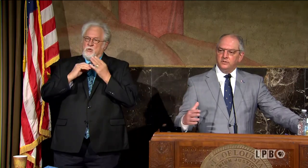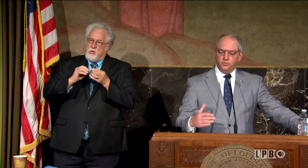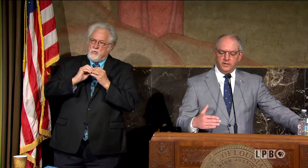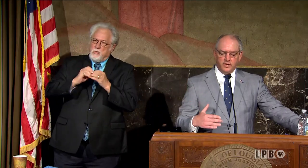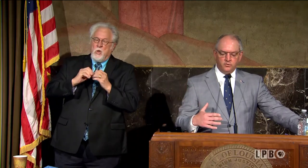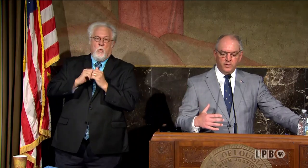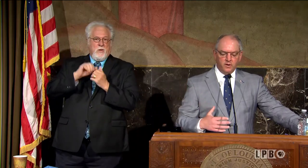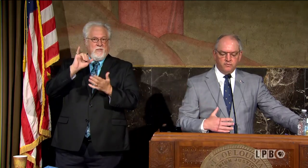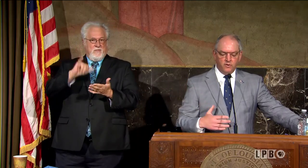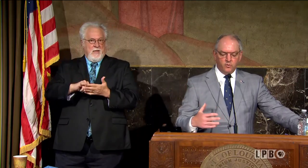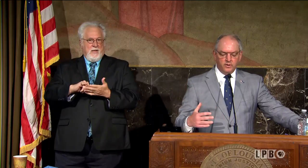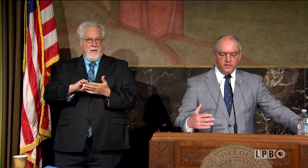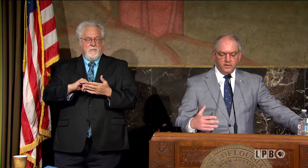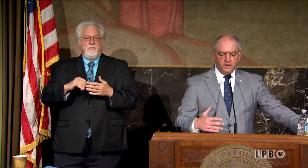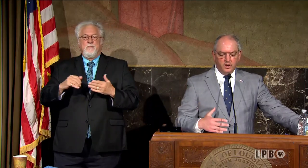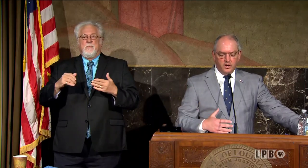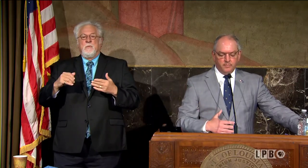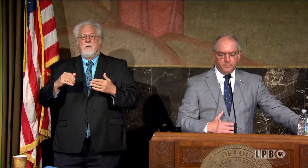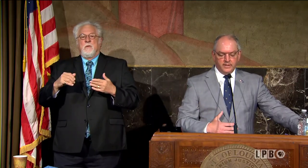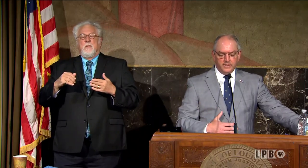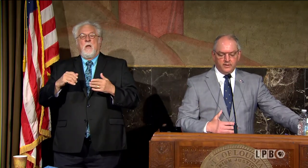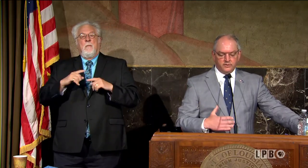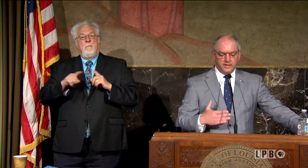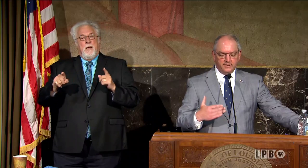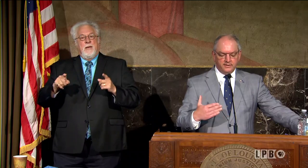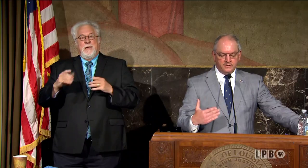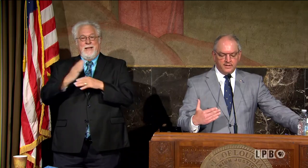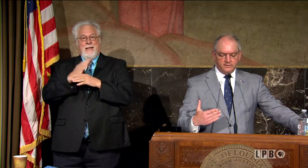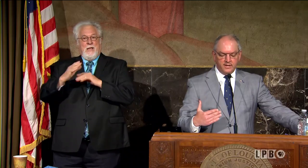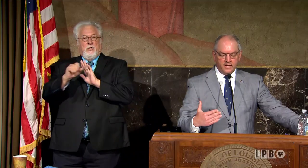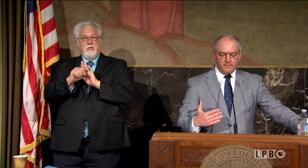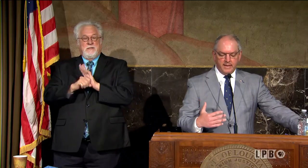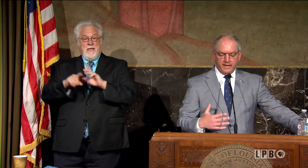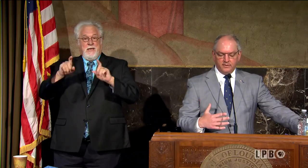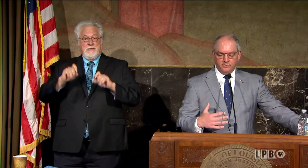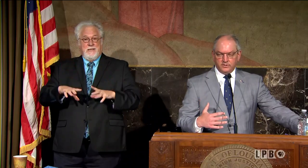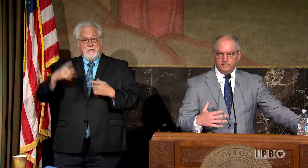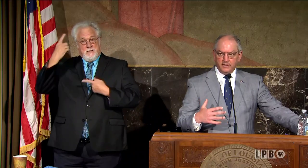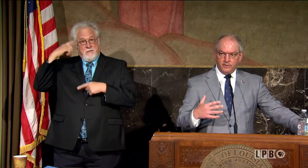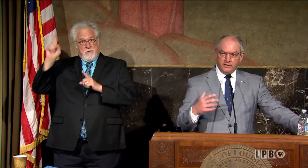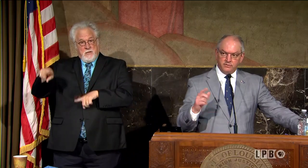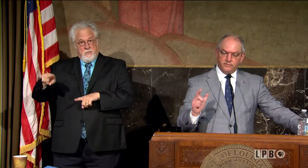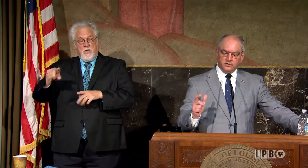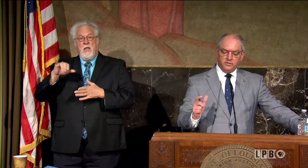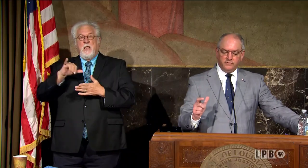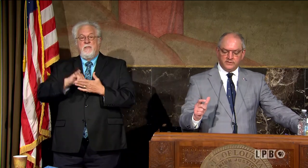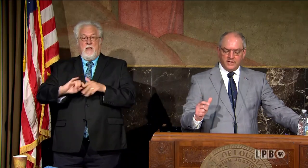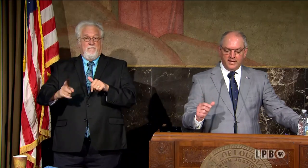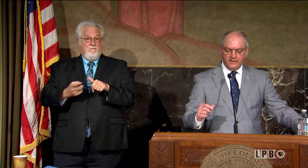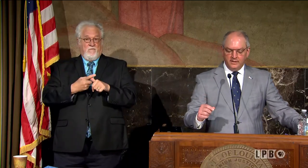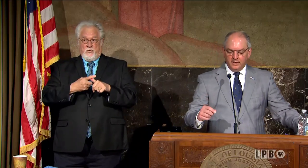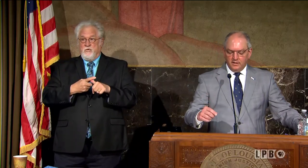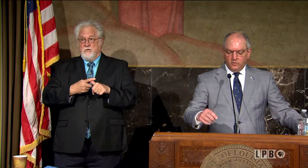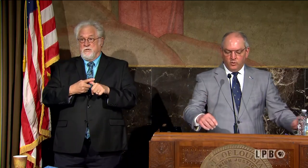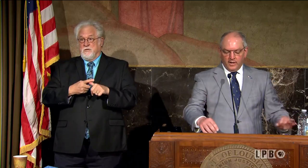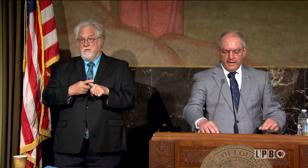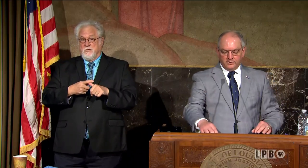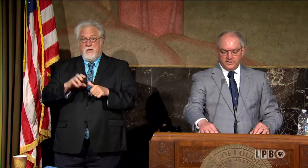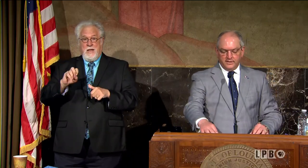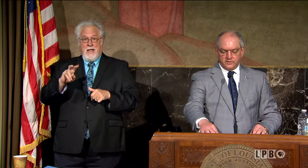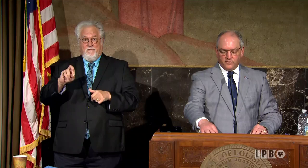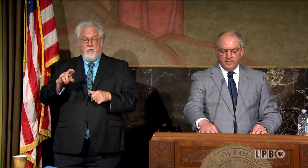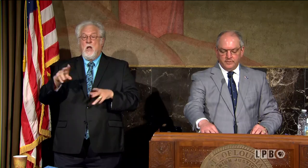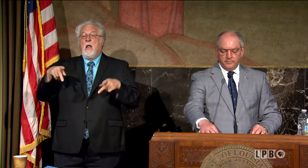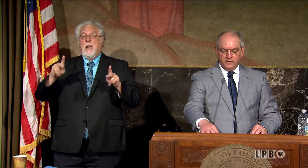negotiate those as we go forward. But the interstate testing compact, which, by the way, is the first of its kind, will